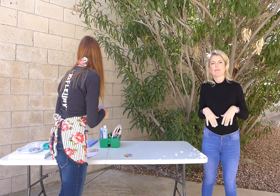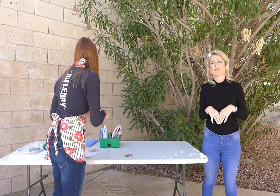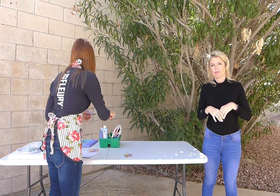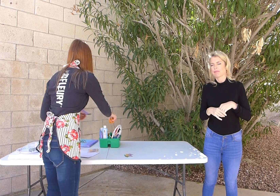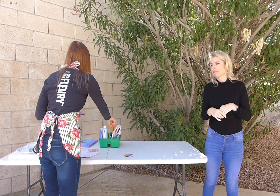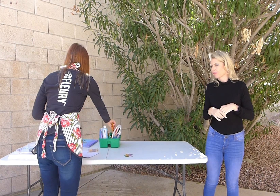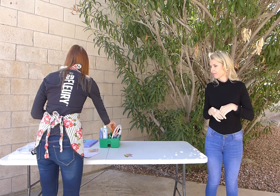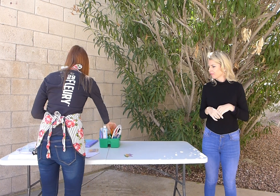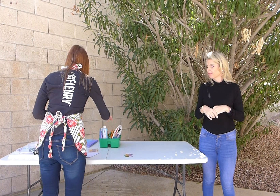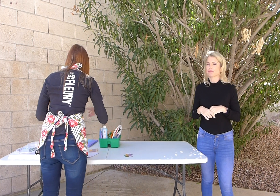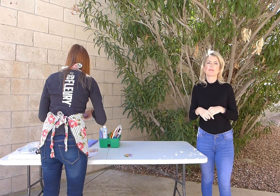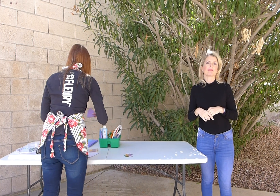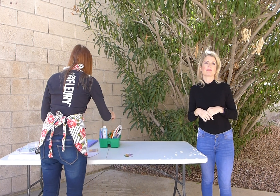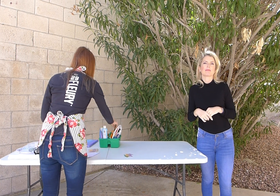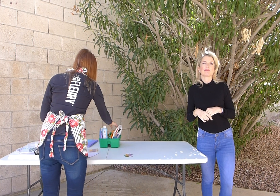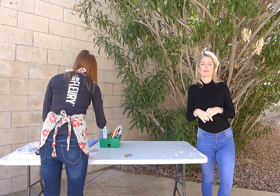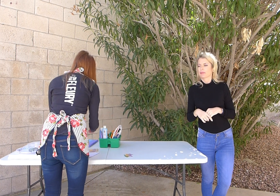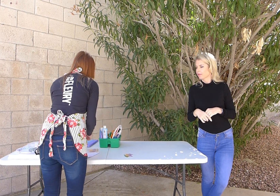triangles. Then,